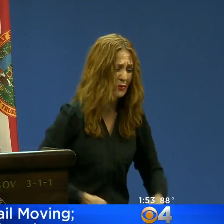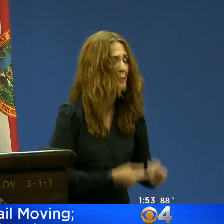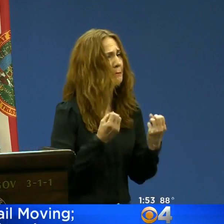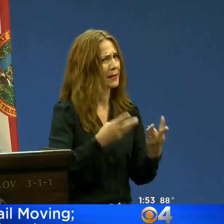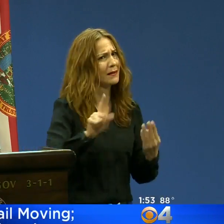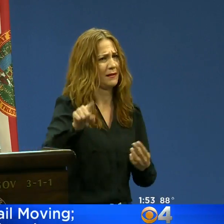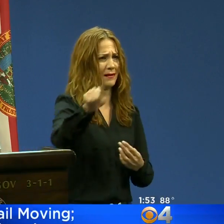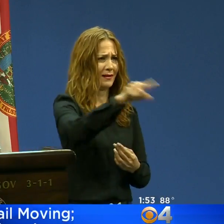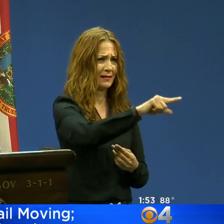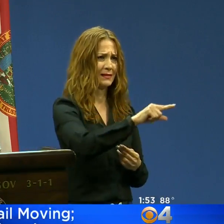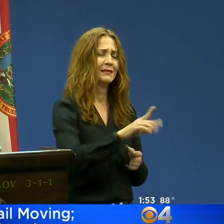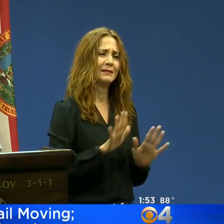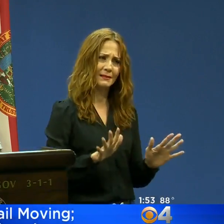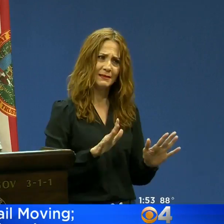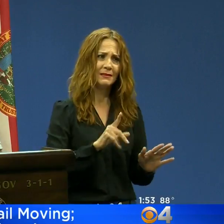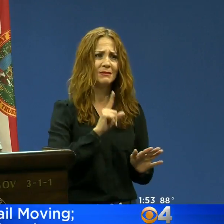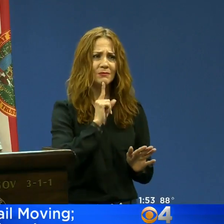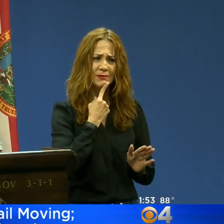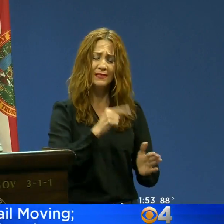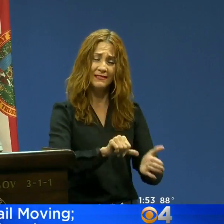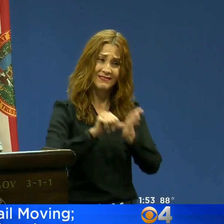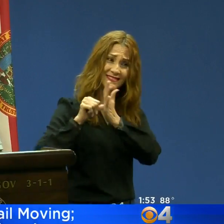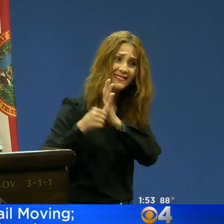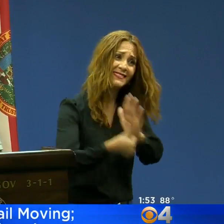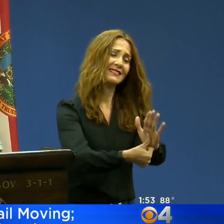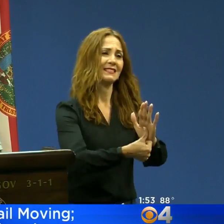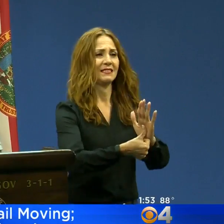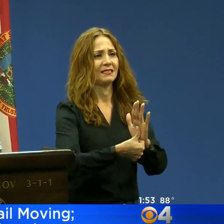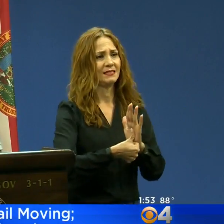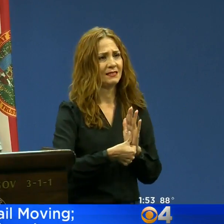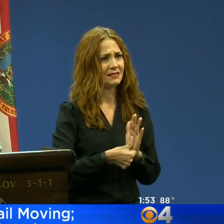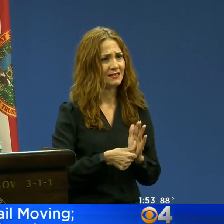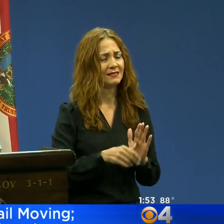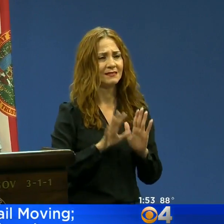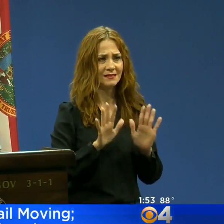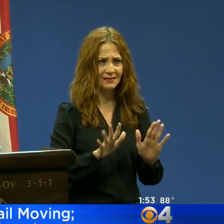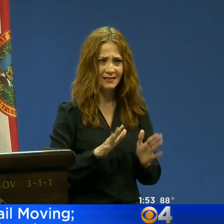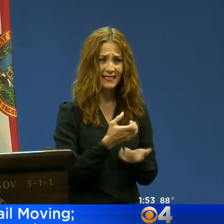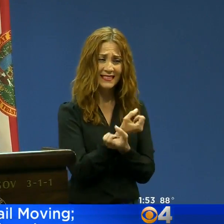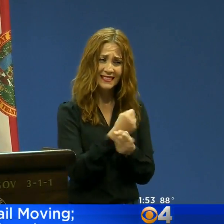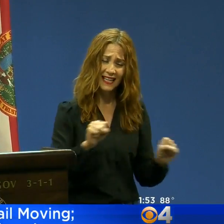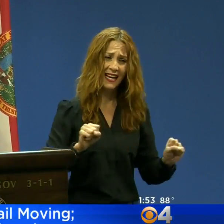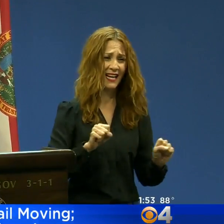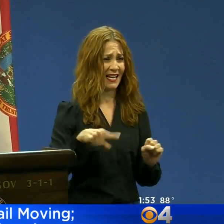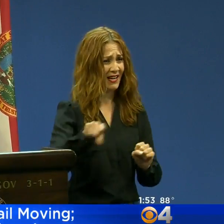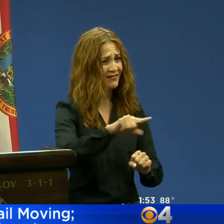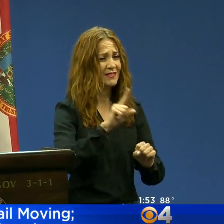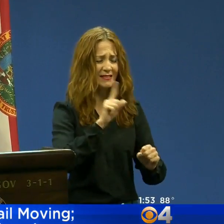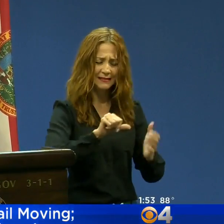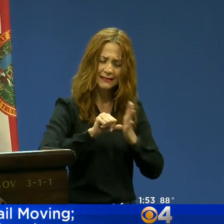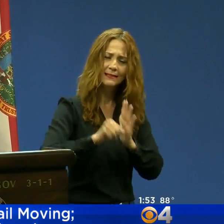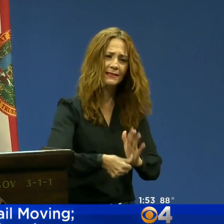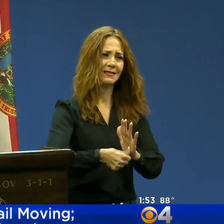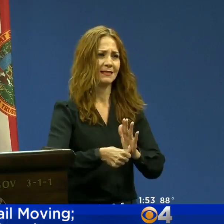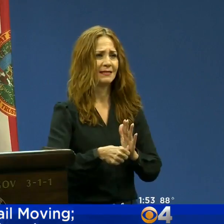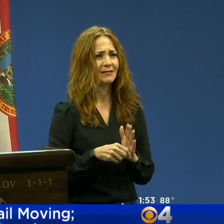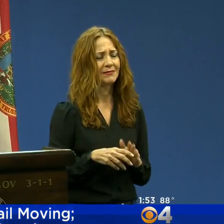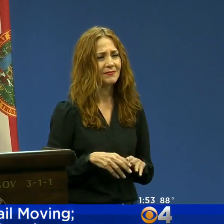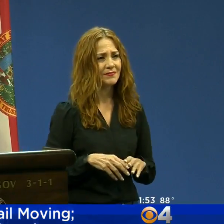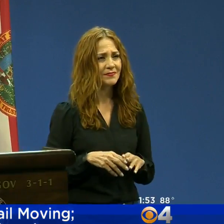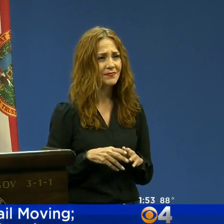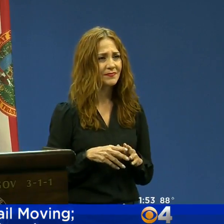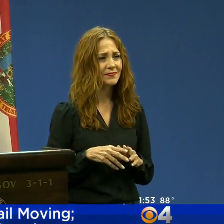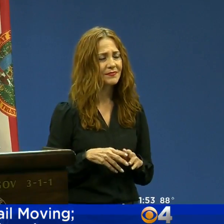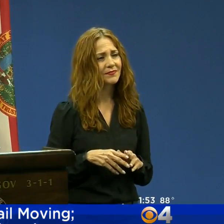really, I can't emphasize enough to be as safe as you can as you go throughout your cleaning activities. Neighbors should